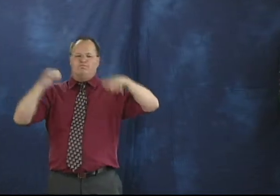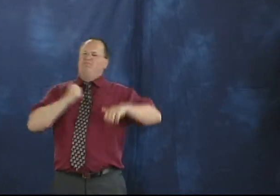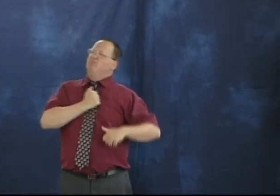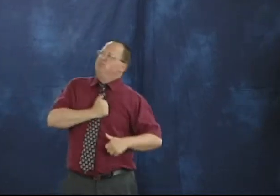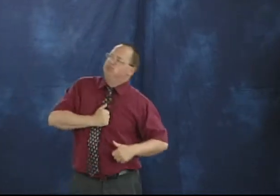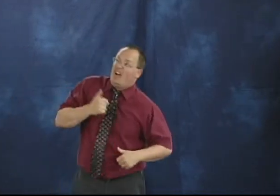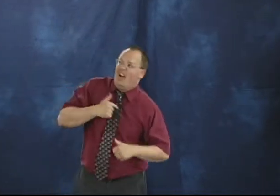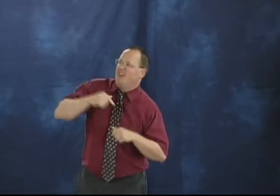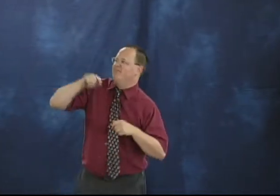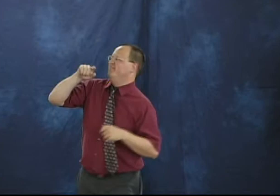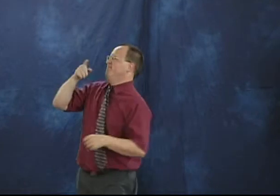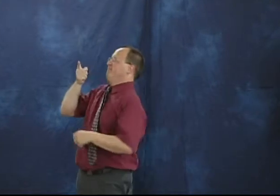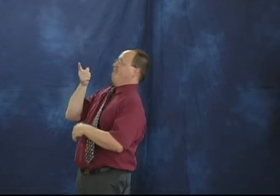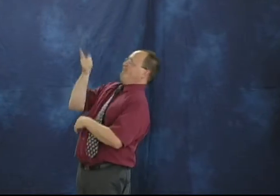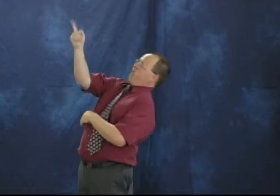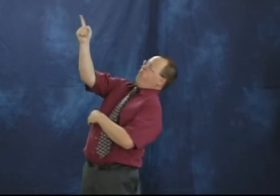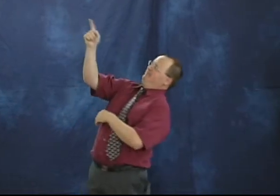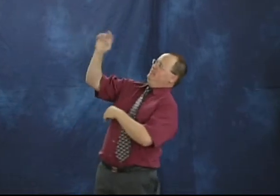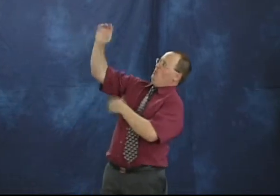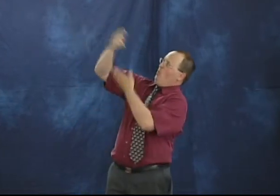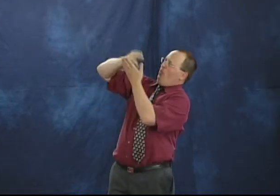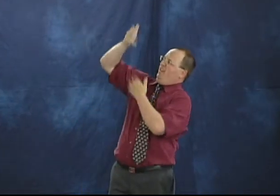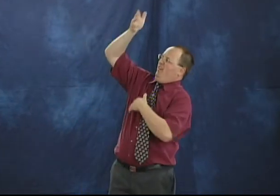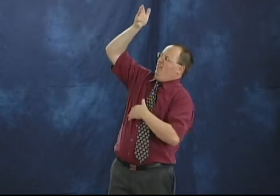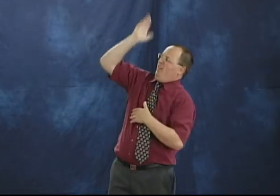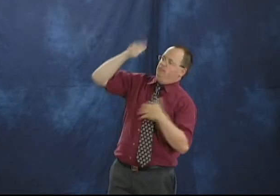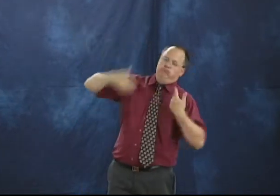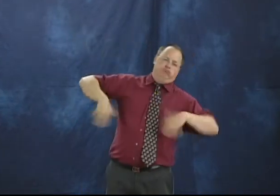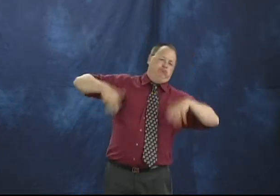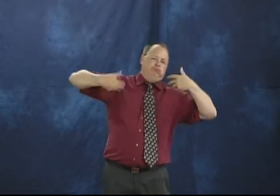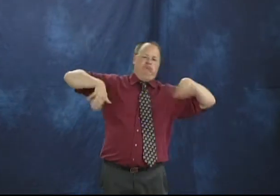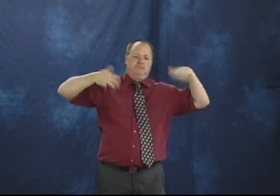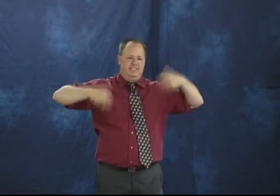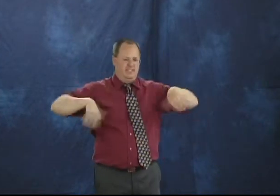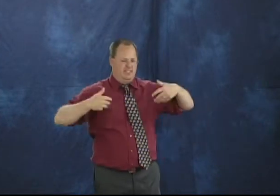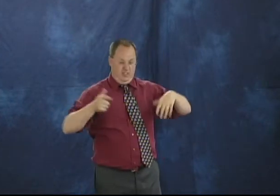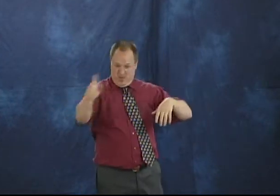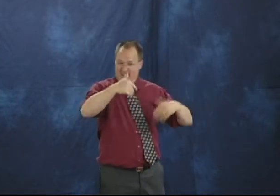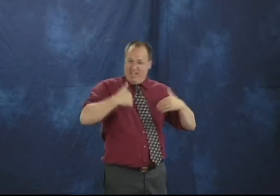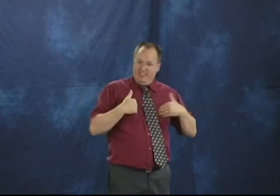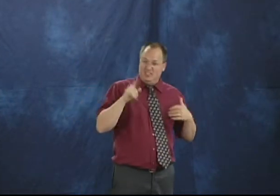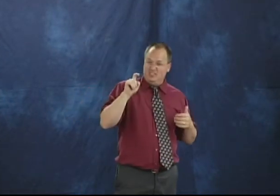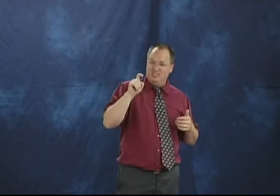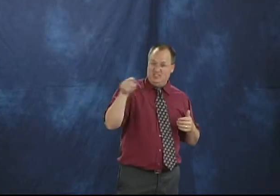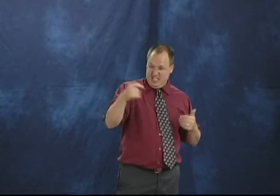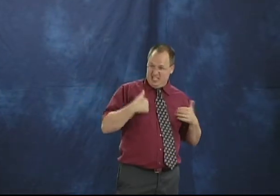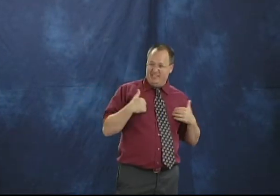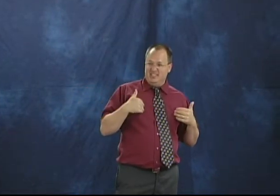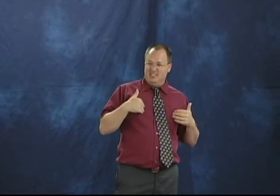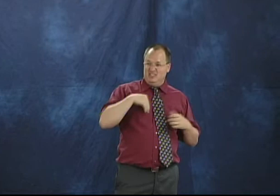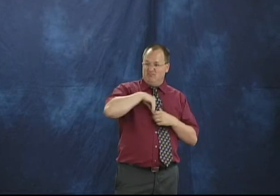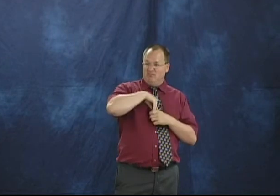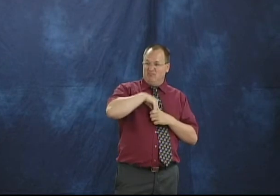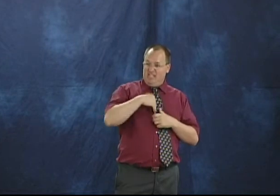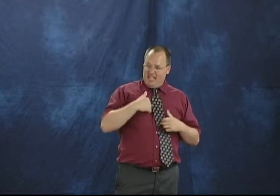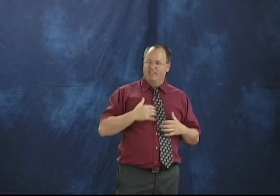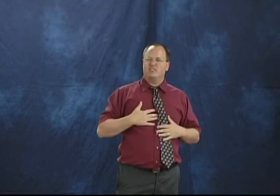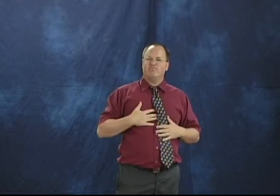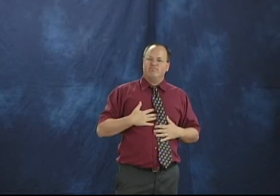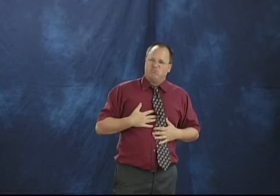Being poor in spirit is recognizing that there is nothing good in you and that you have offended God, that your sin is an offense